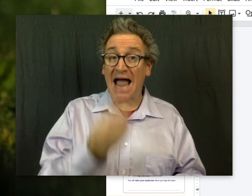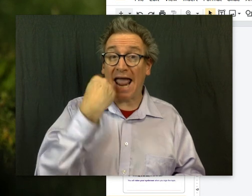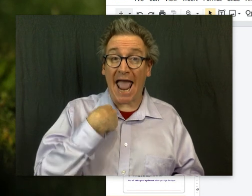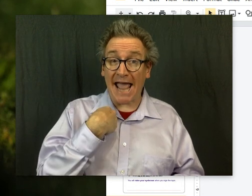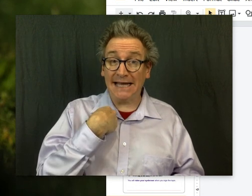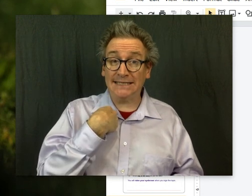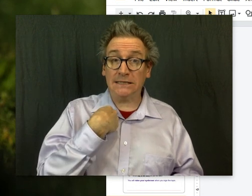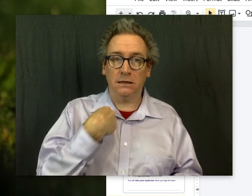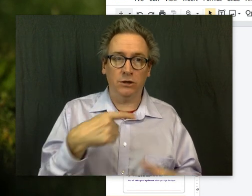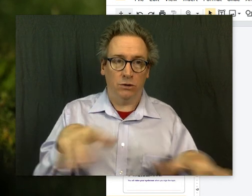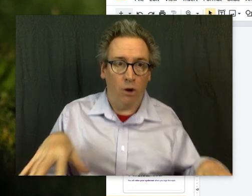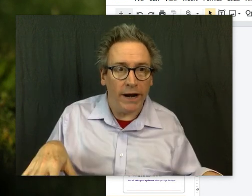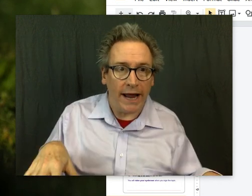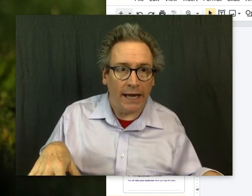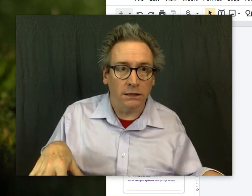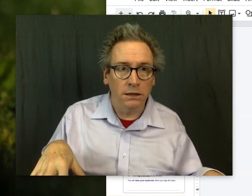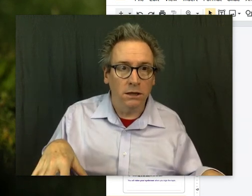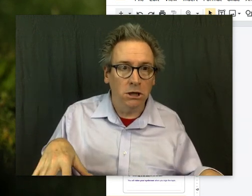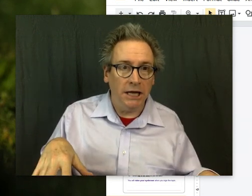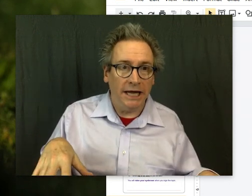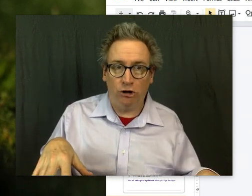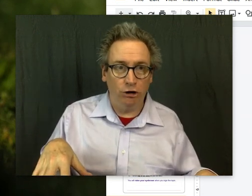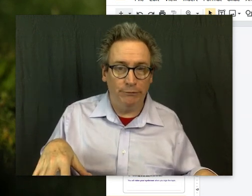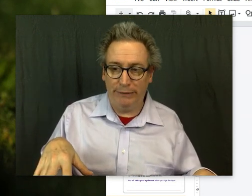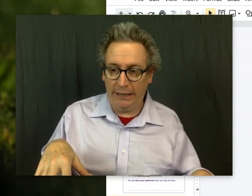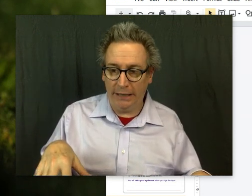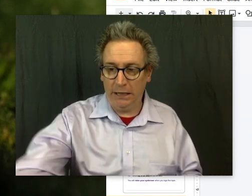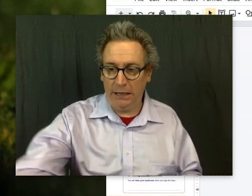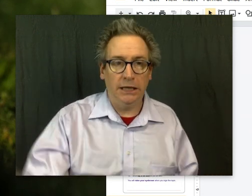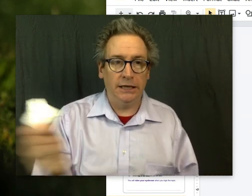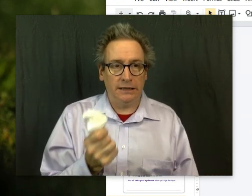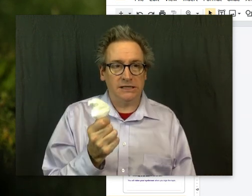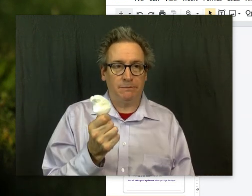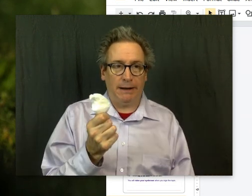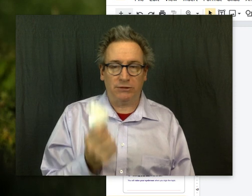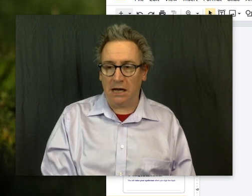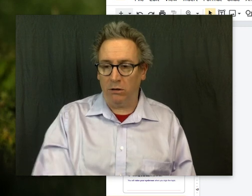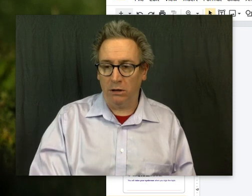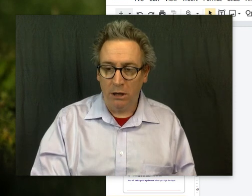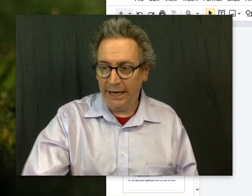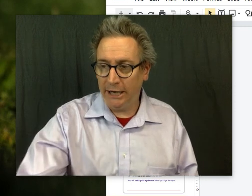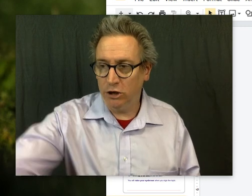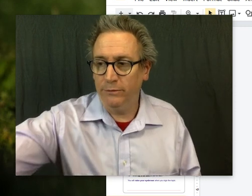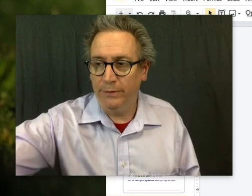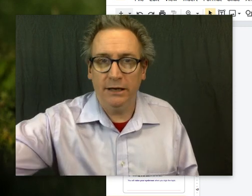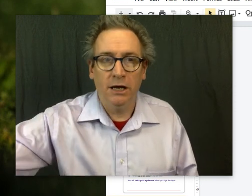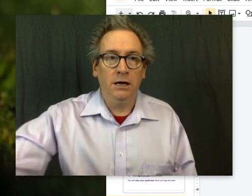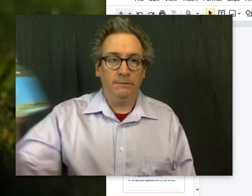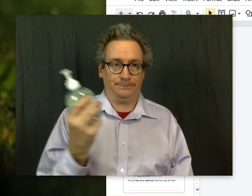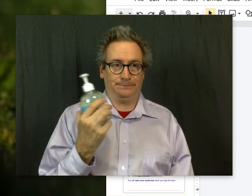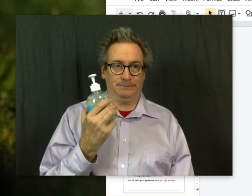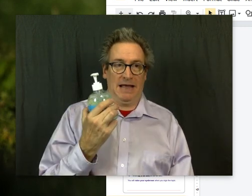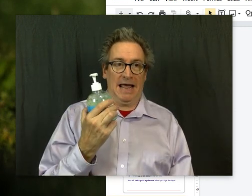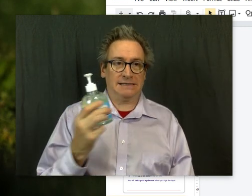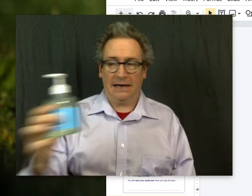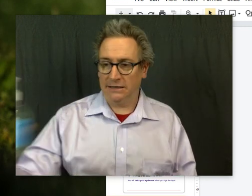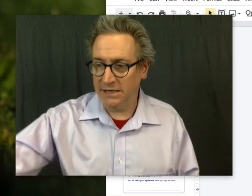say I ate, you don't know what I ate. It could be this paper towel. It could be